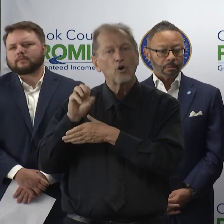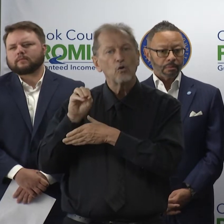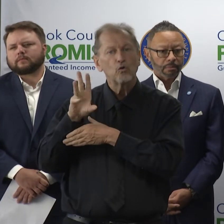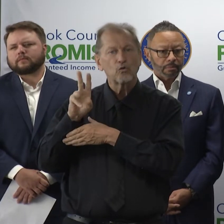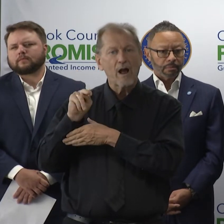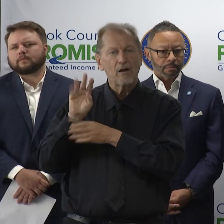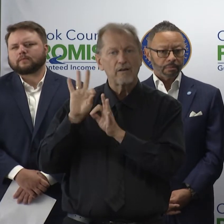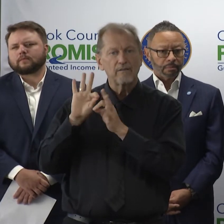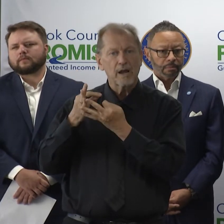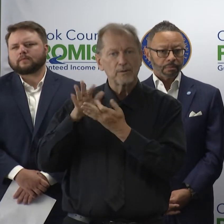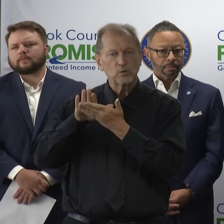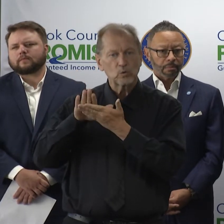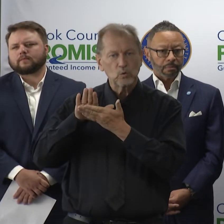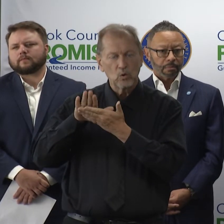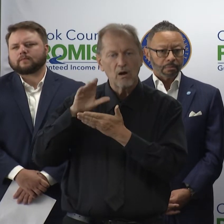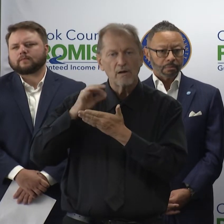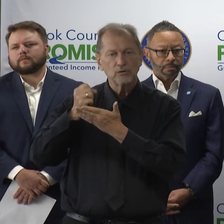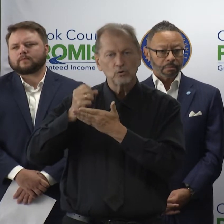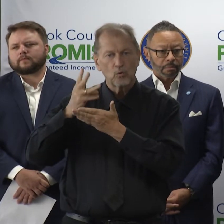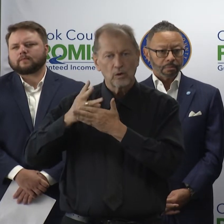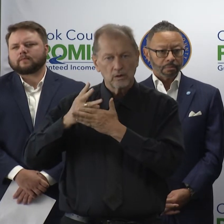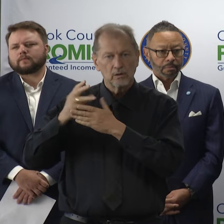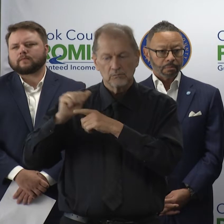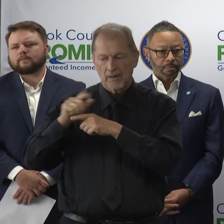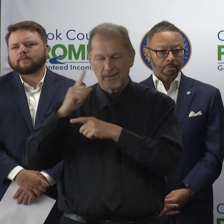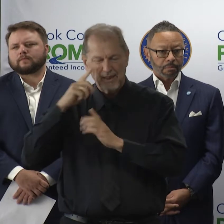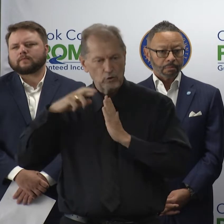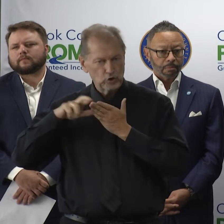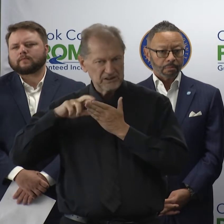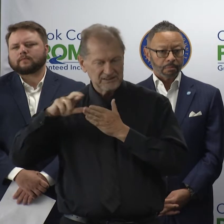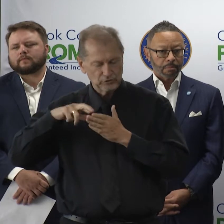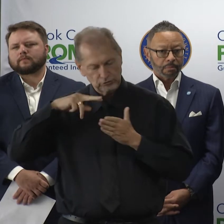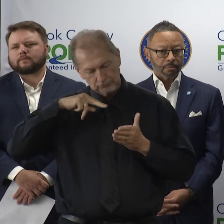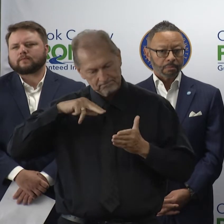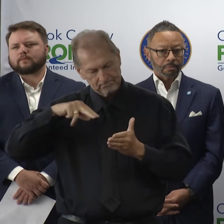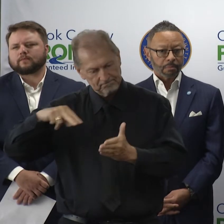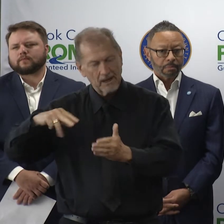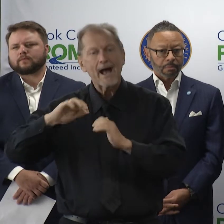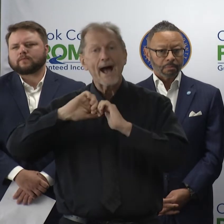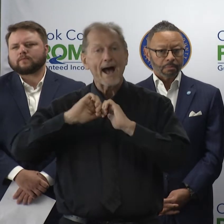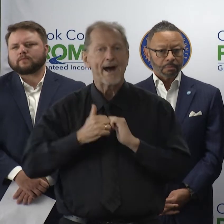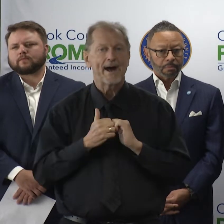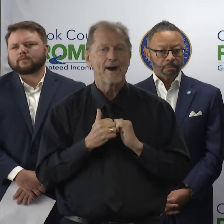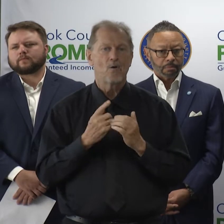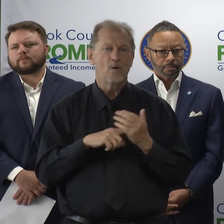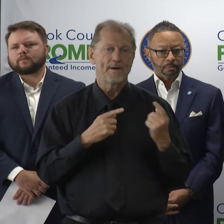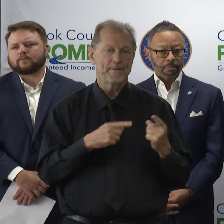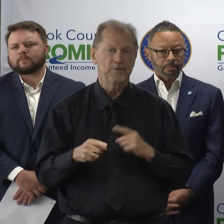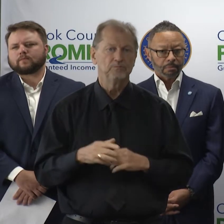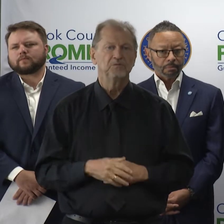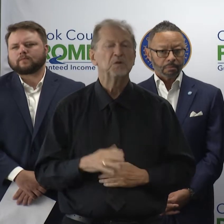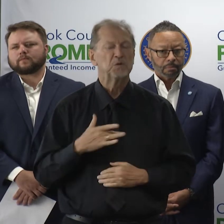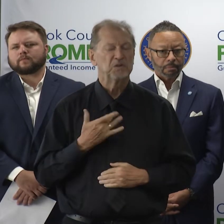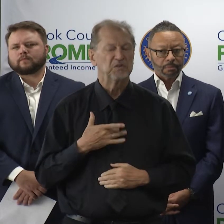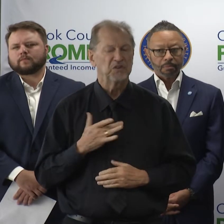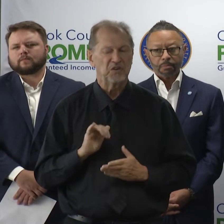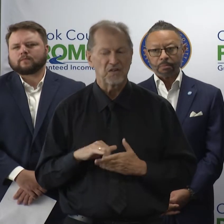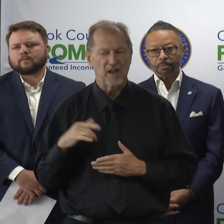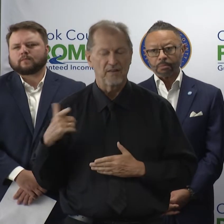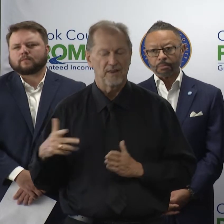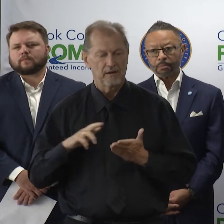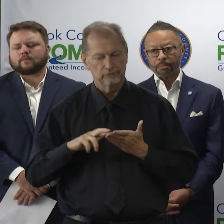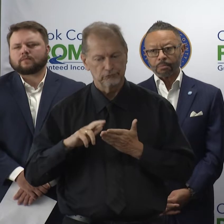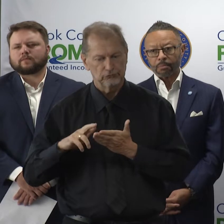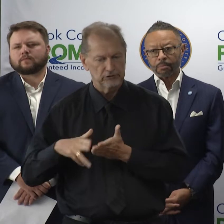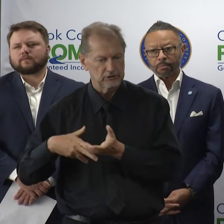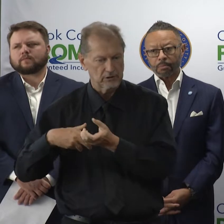of Social Work, Policy, and Practice, and the Inclusive Economy Lab. But we're confident that by directly